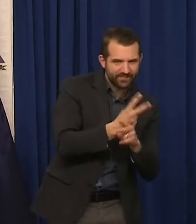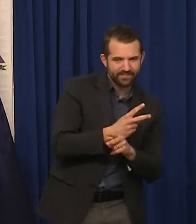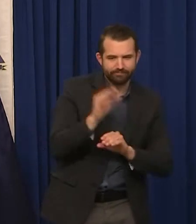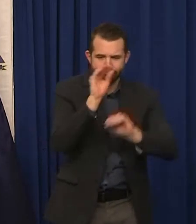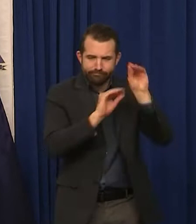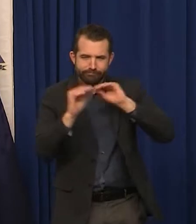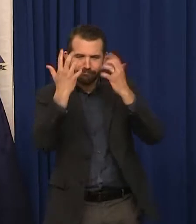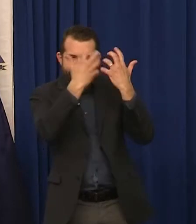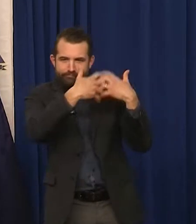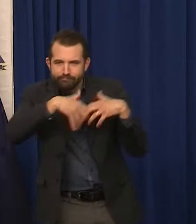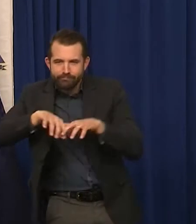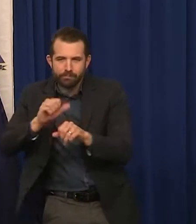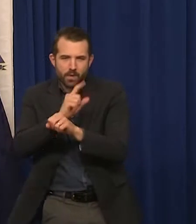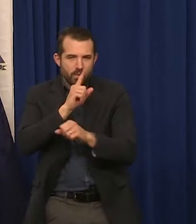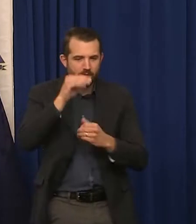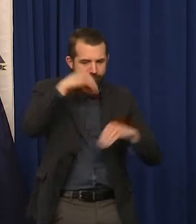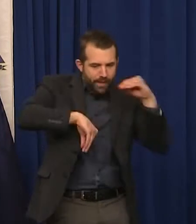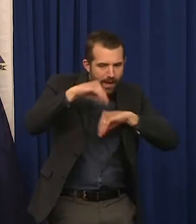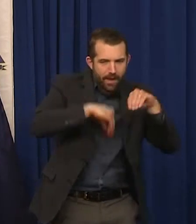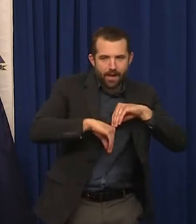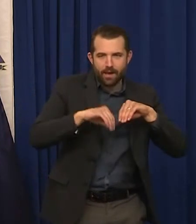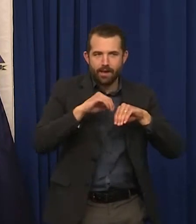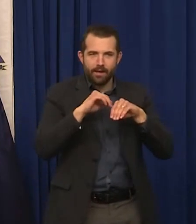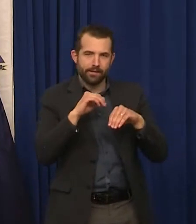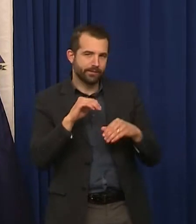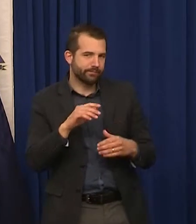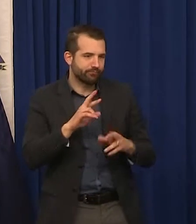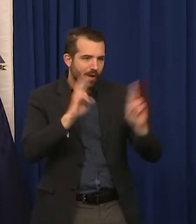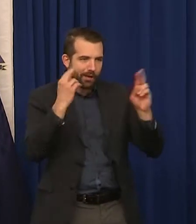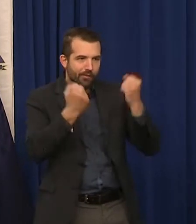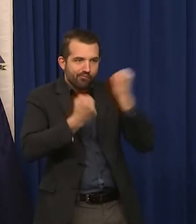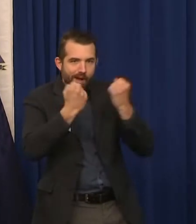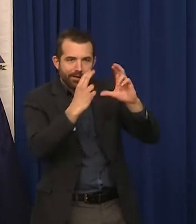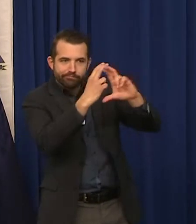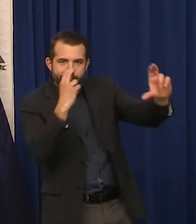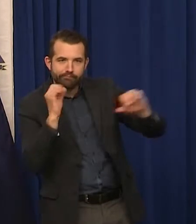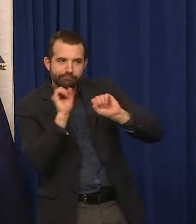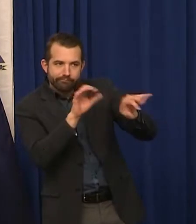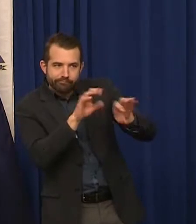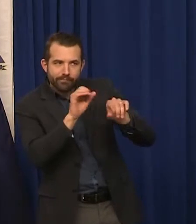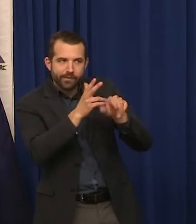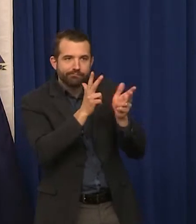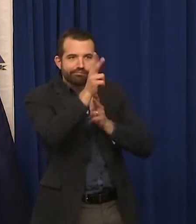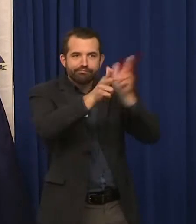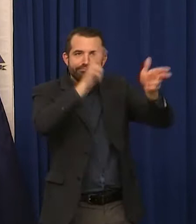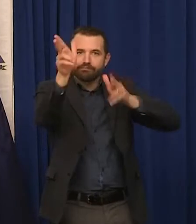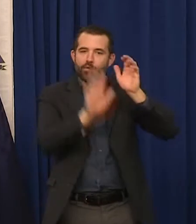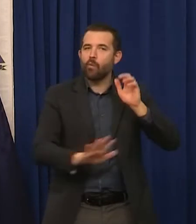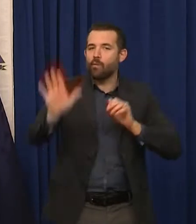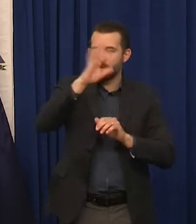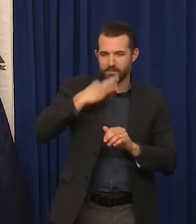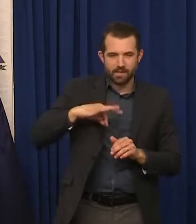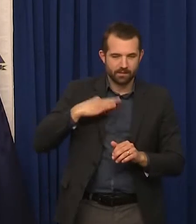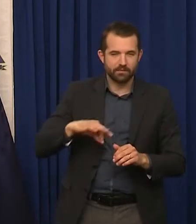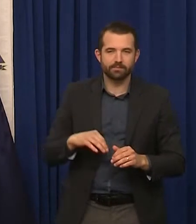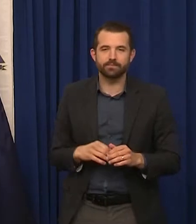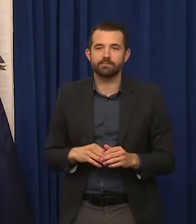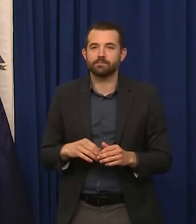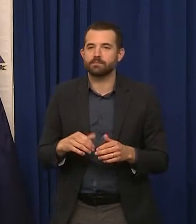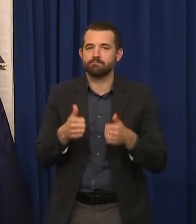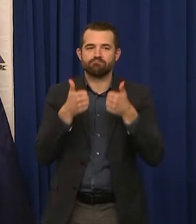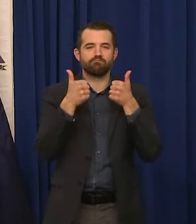that these orders of PPE get immediately pulled, packed, and shipped out to facilities as we know they need them.